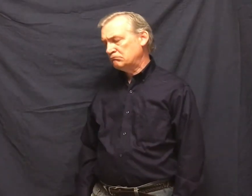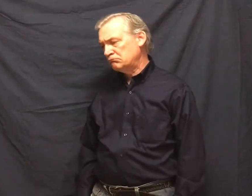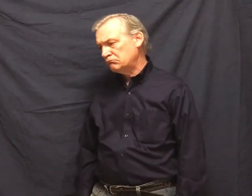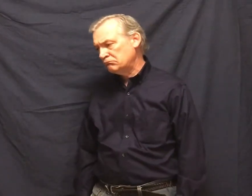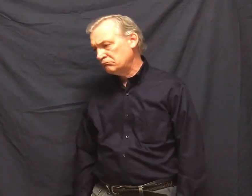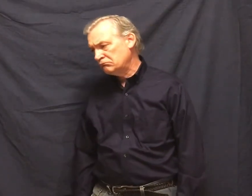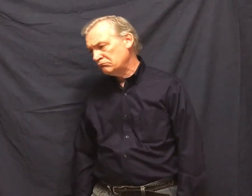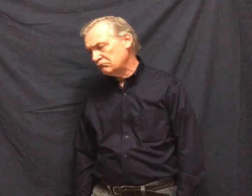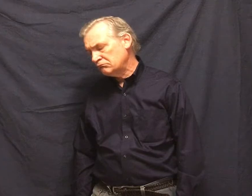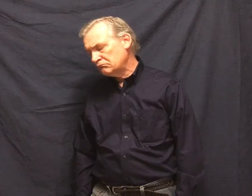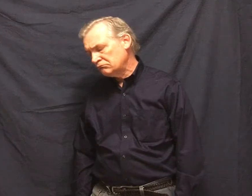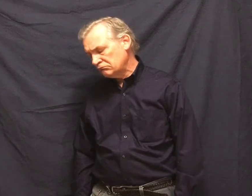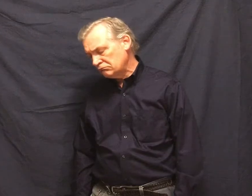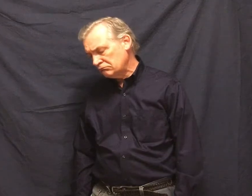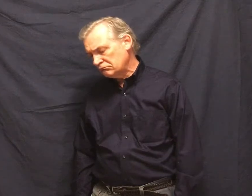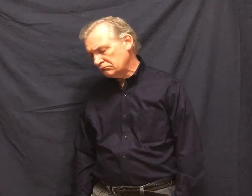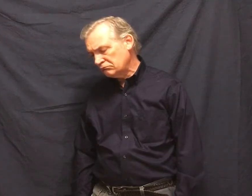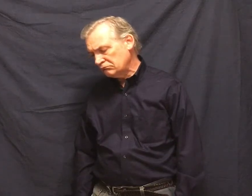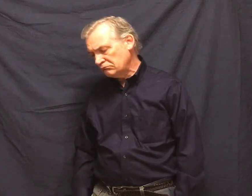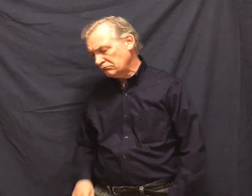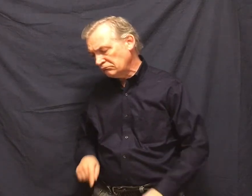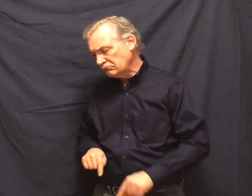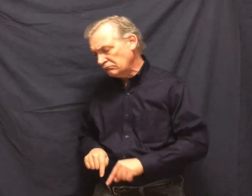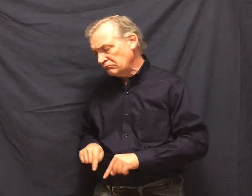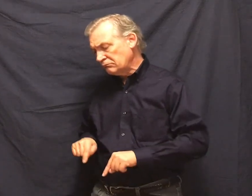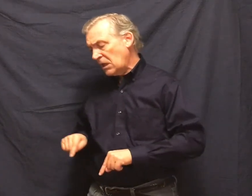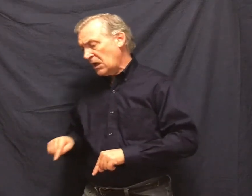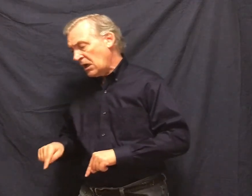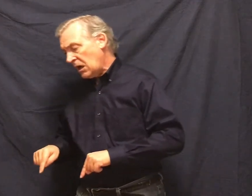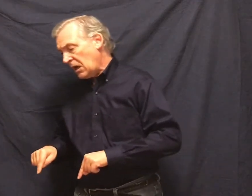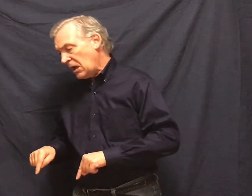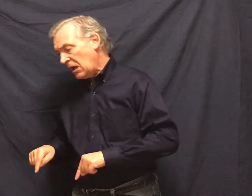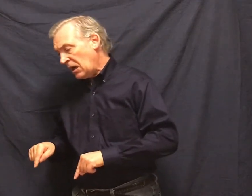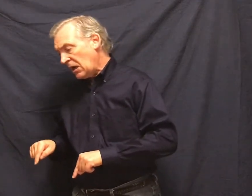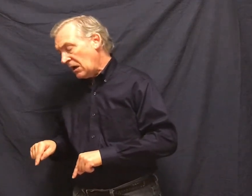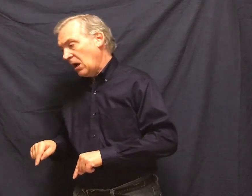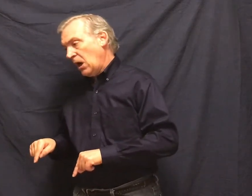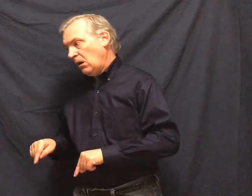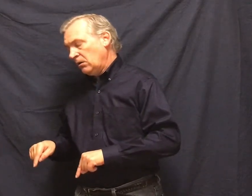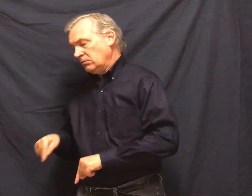He advanced a step into the room, then remembered and back to the door again.